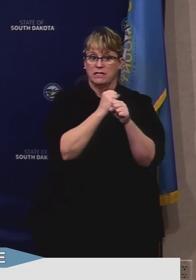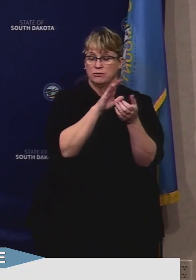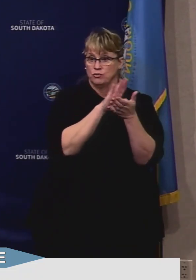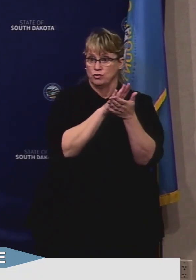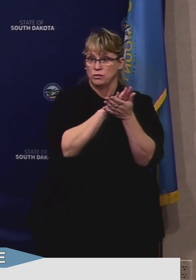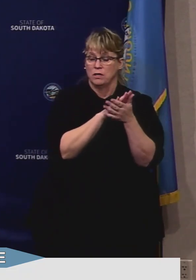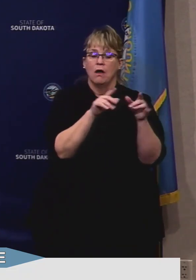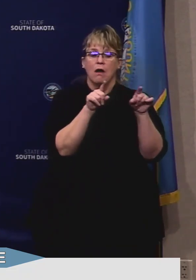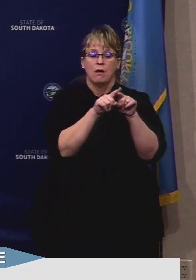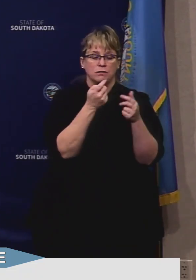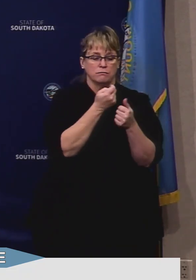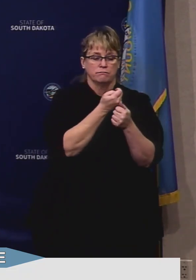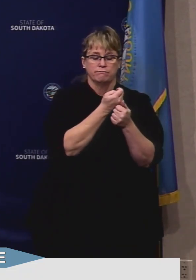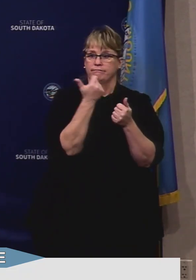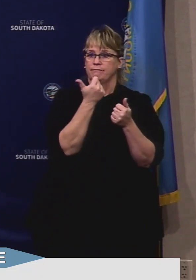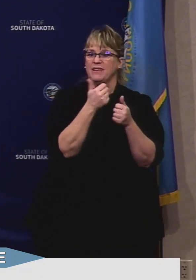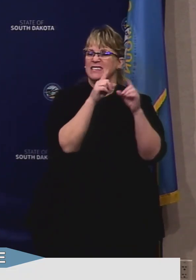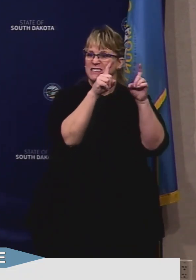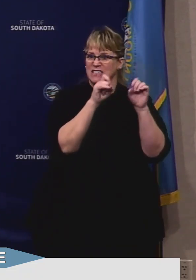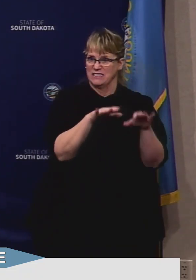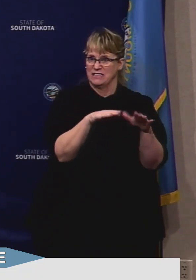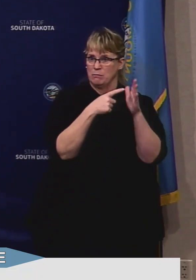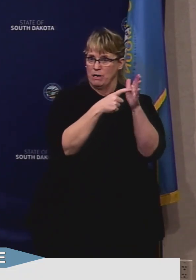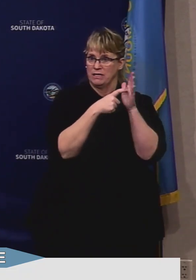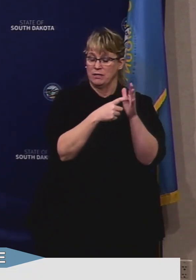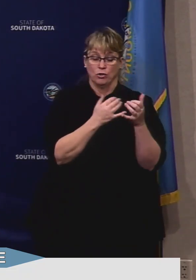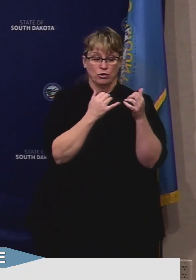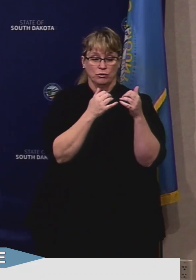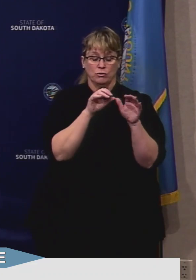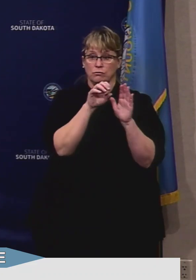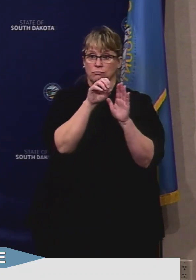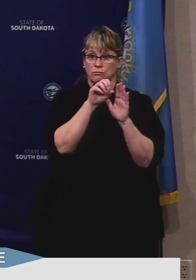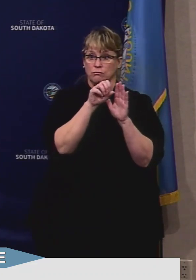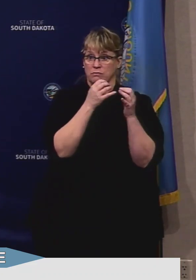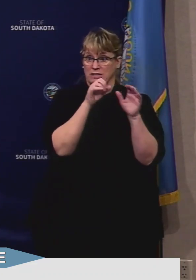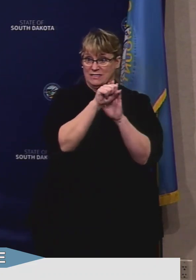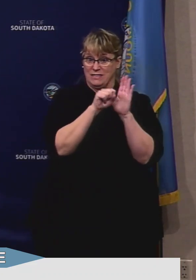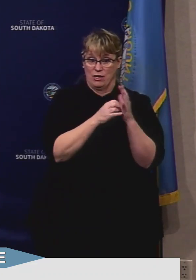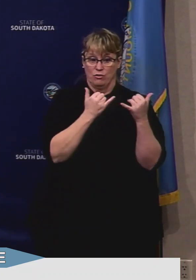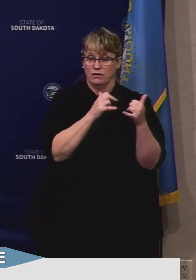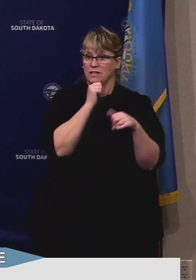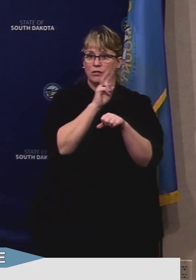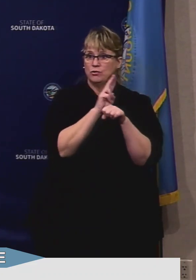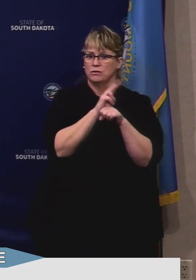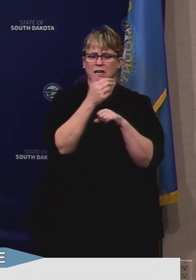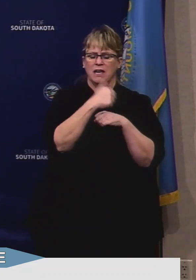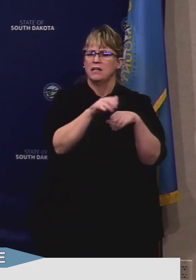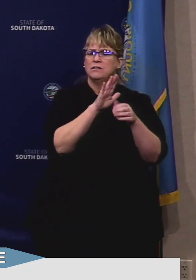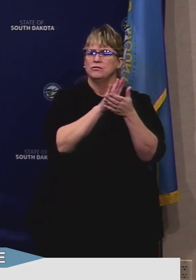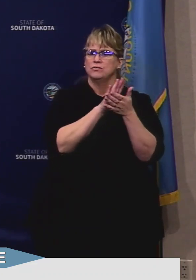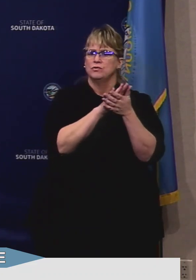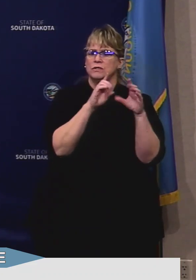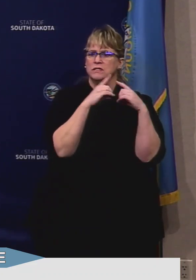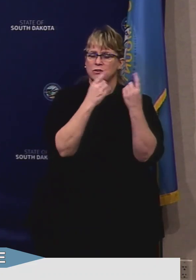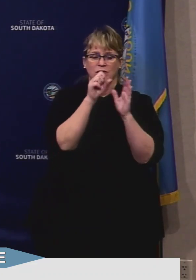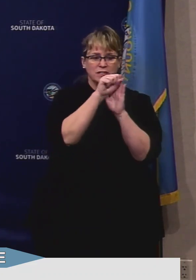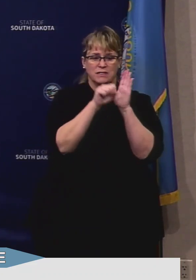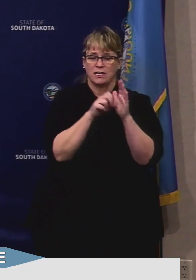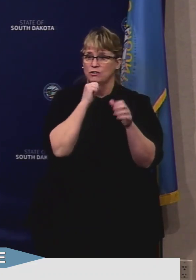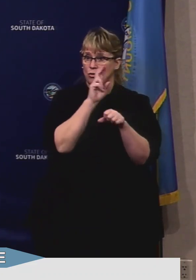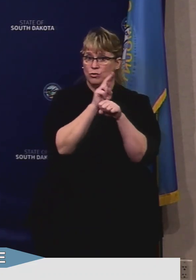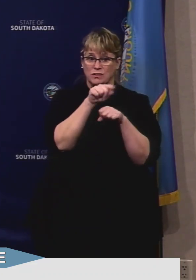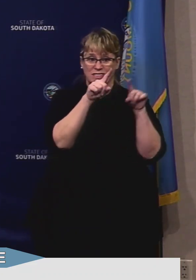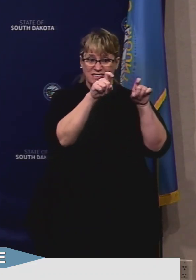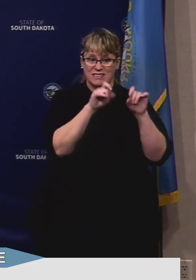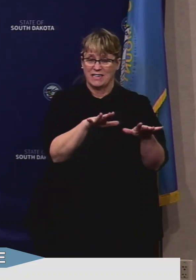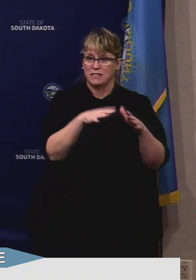It also eliminates a testing mandate that in the state currently is not being utilized. If any school districts and the state do not utilize this